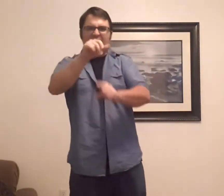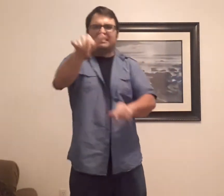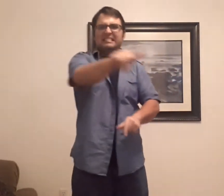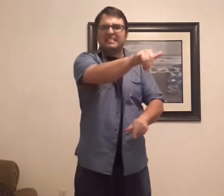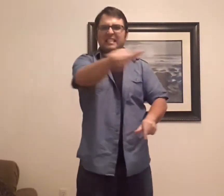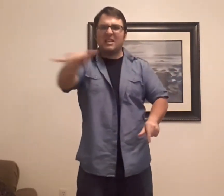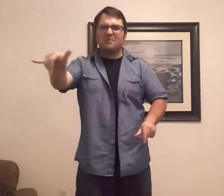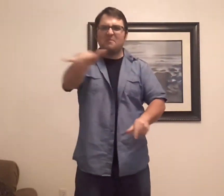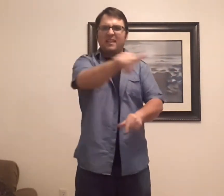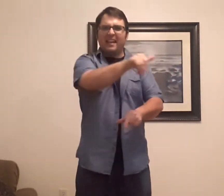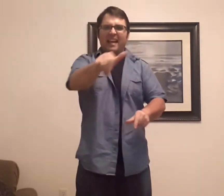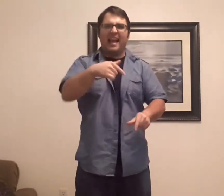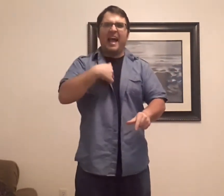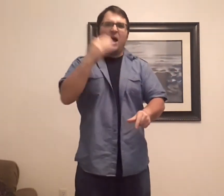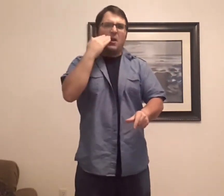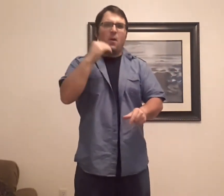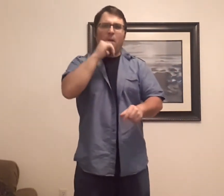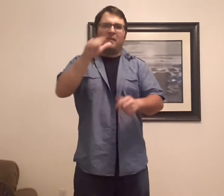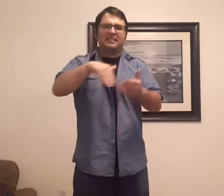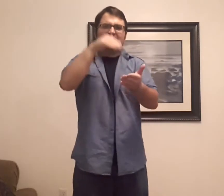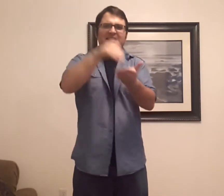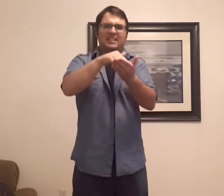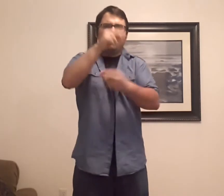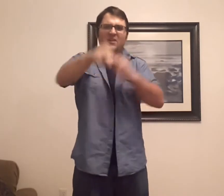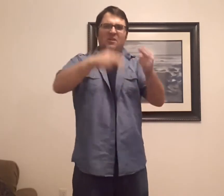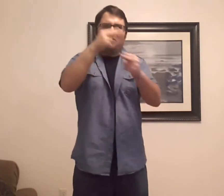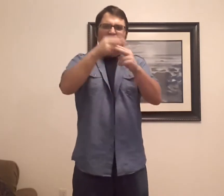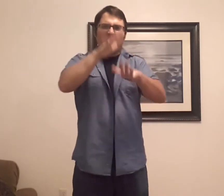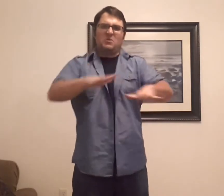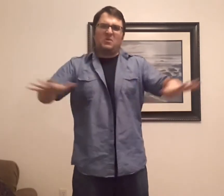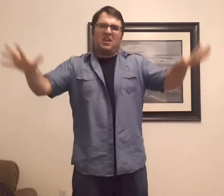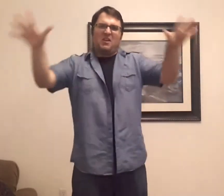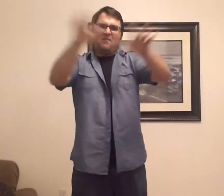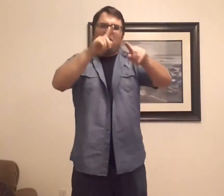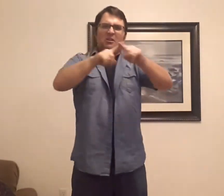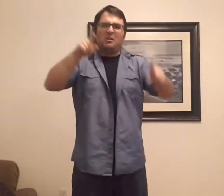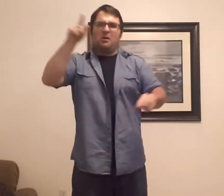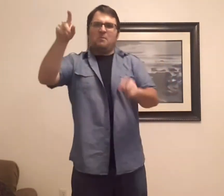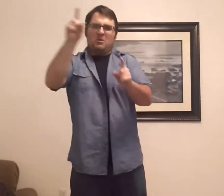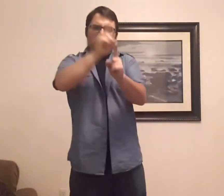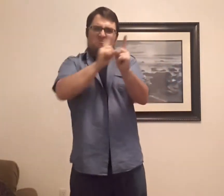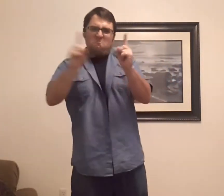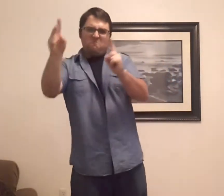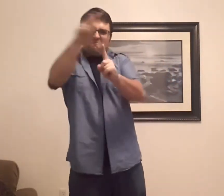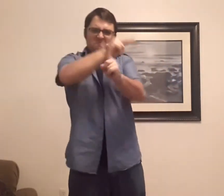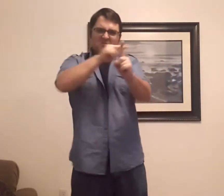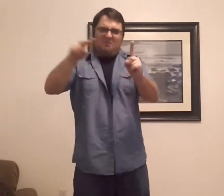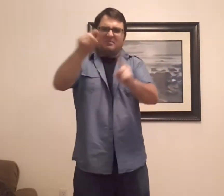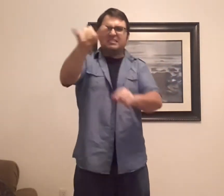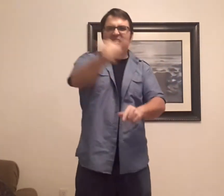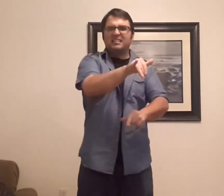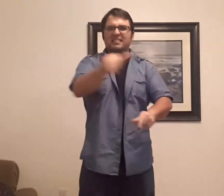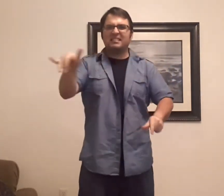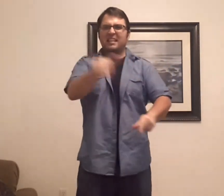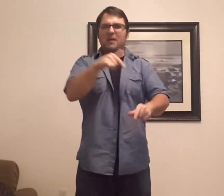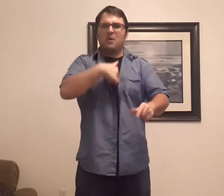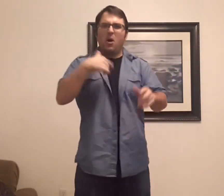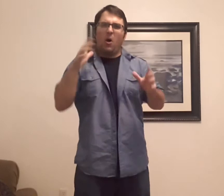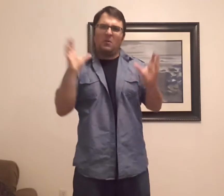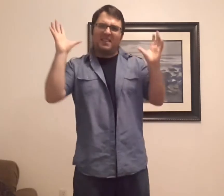the same. I know I'm not the center of the universe, but you keep spinning around me just the same. I'm